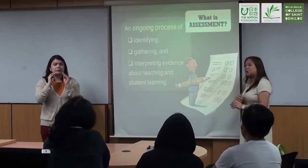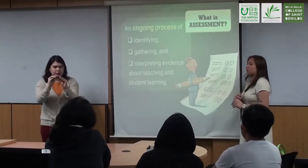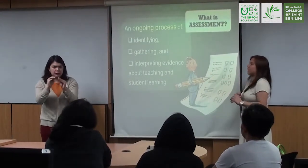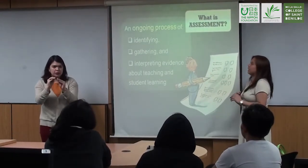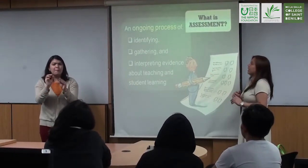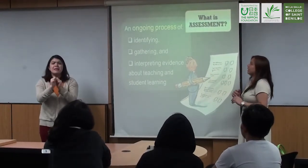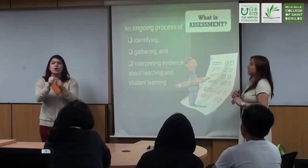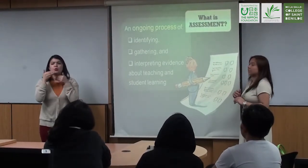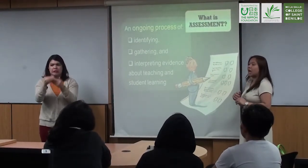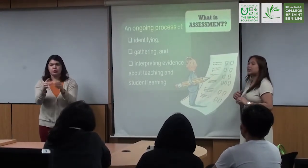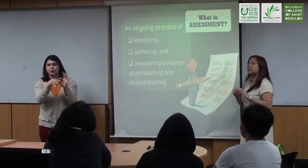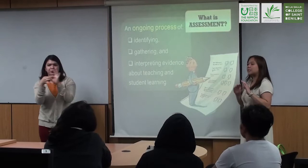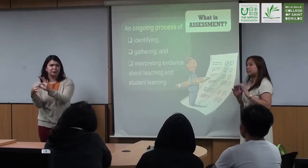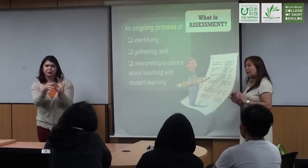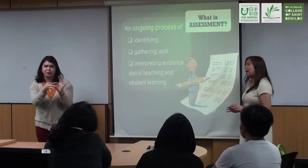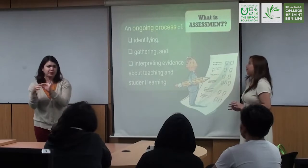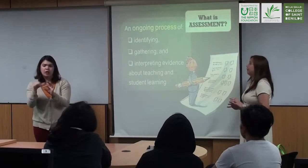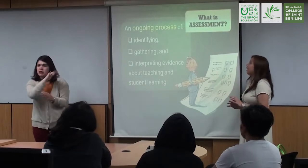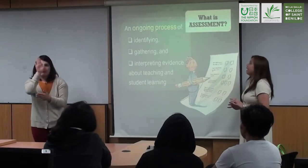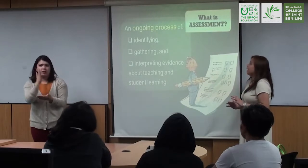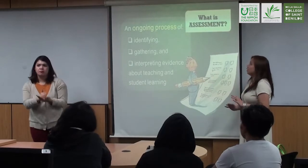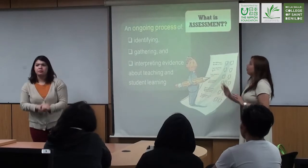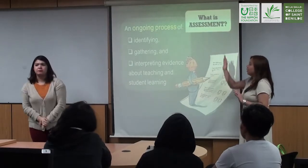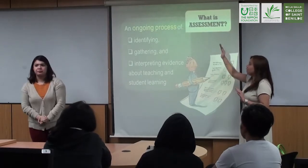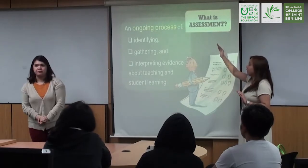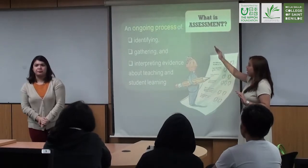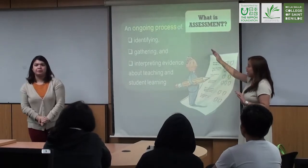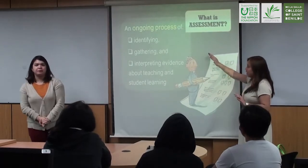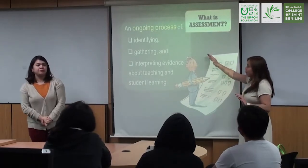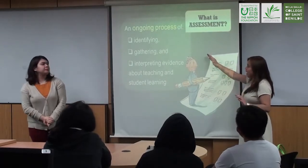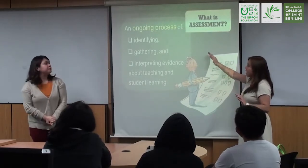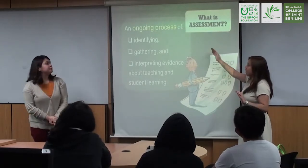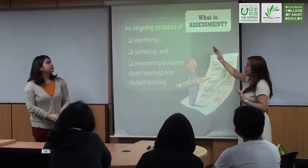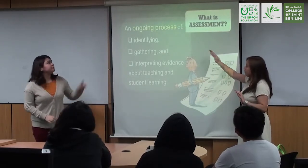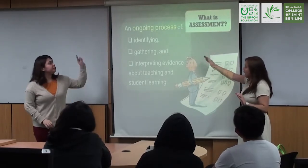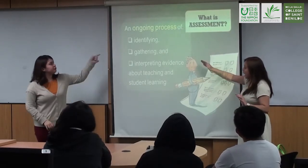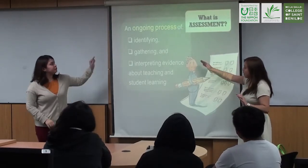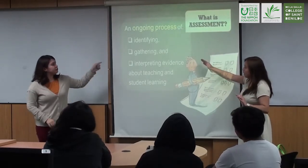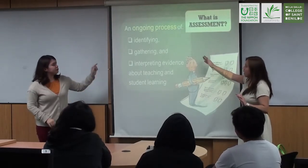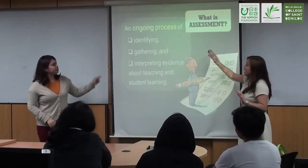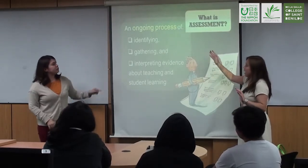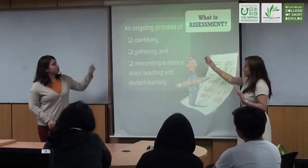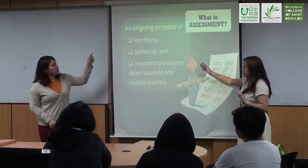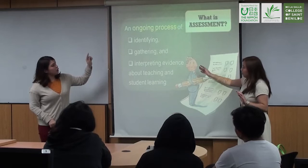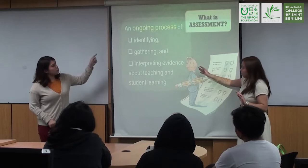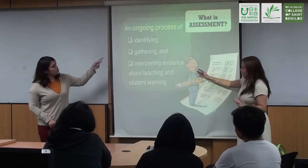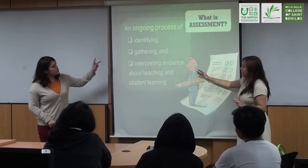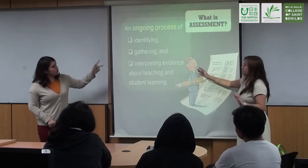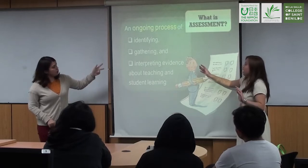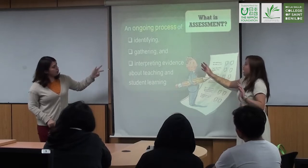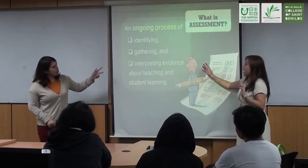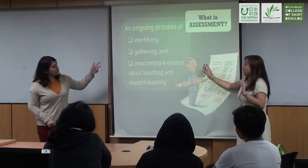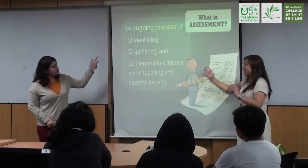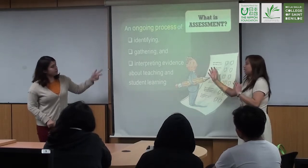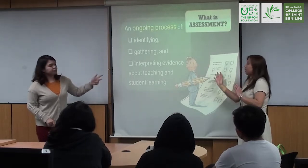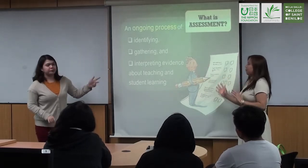is continuous. It does not stop. So first we identify, then we gather,